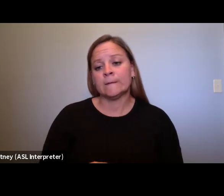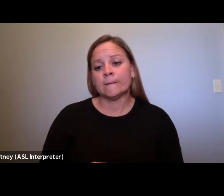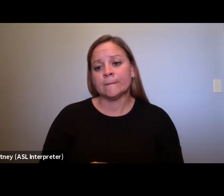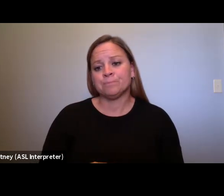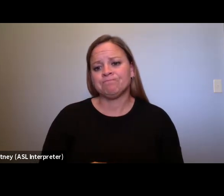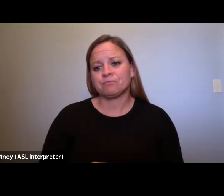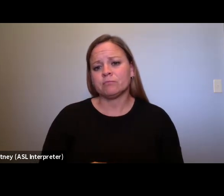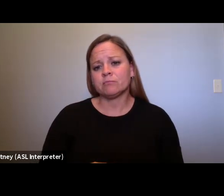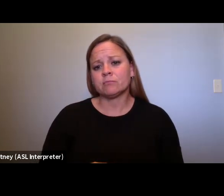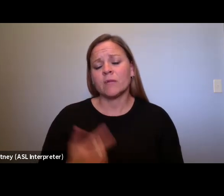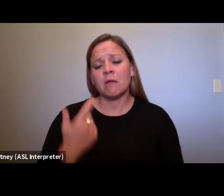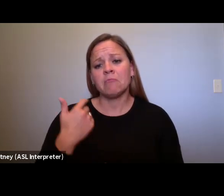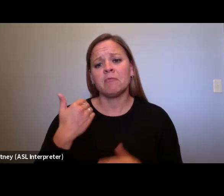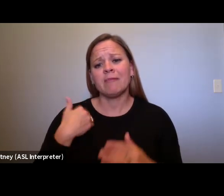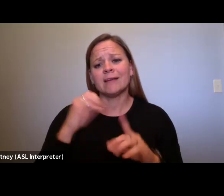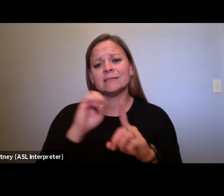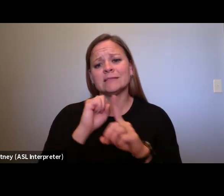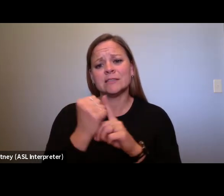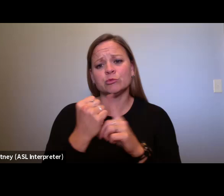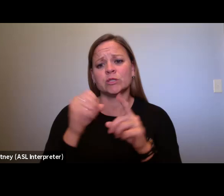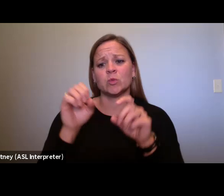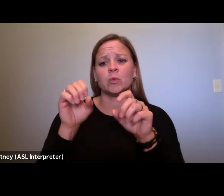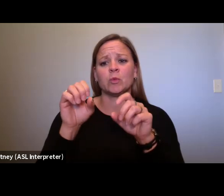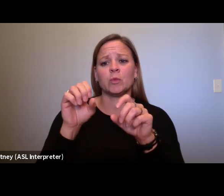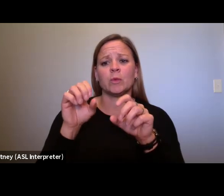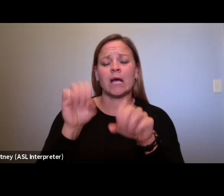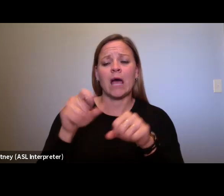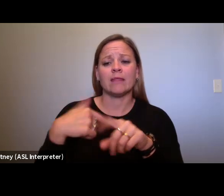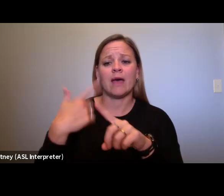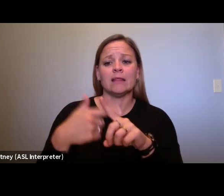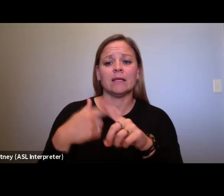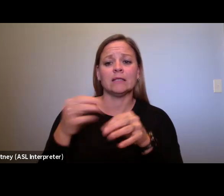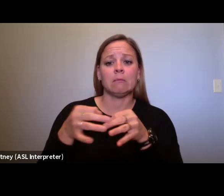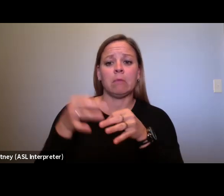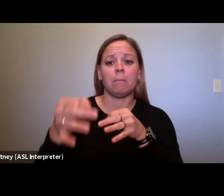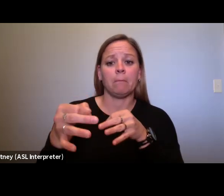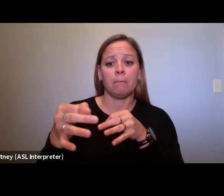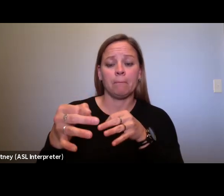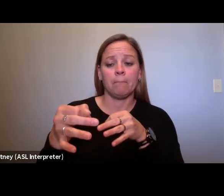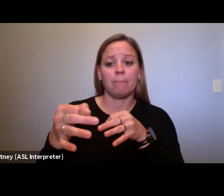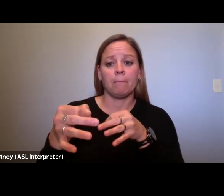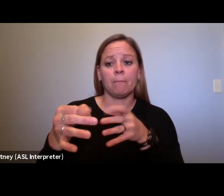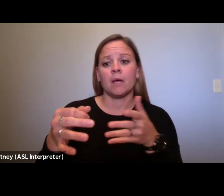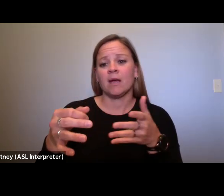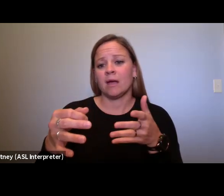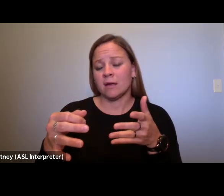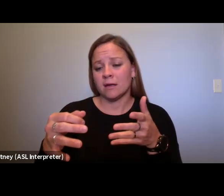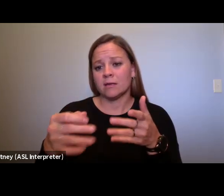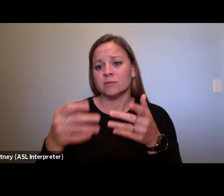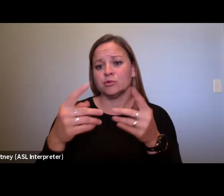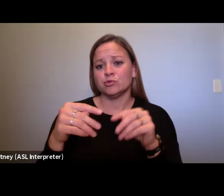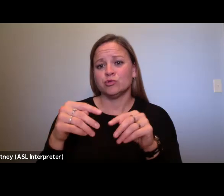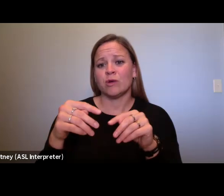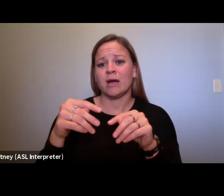been instances where we're able to get that lease extended to do what we can to keep a